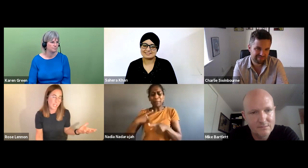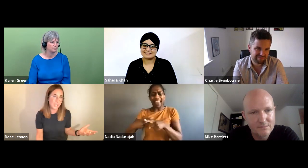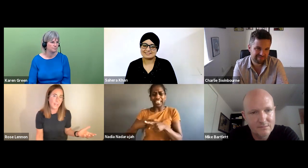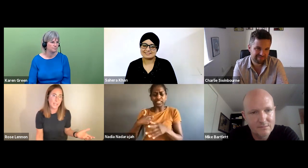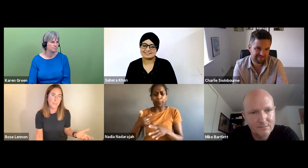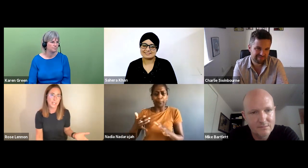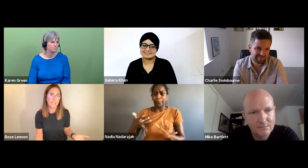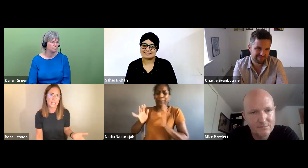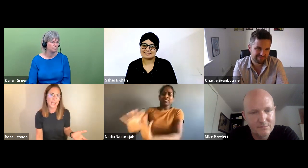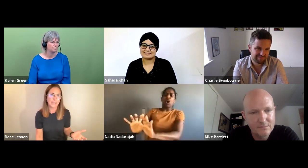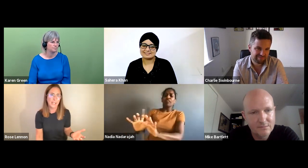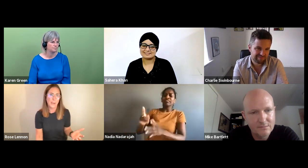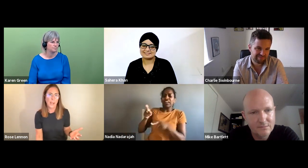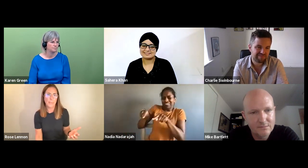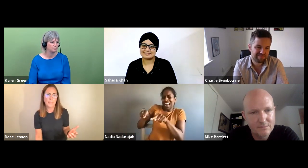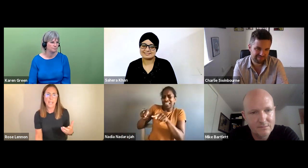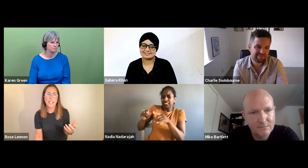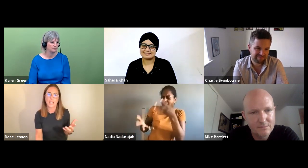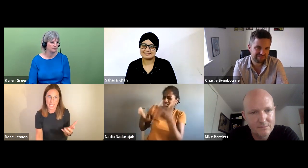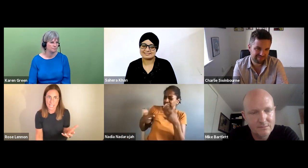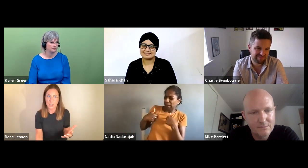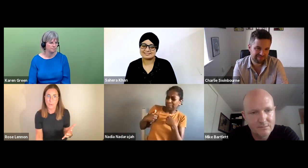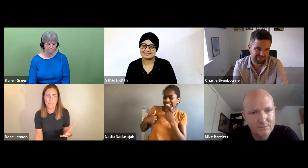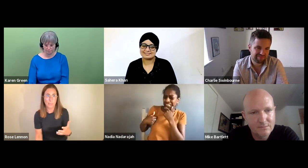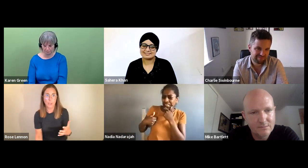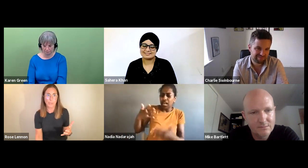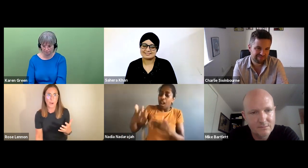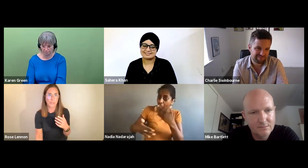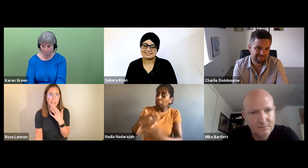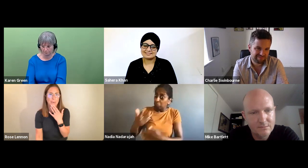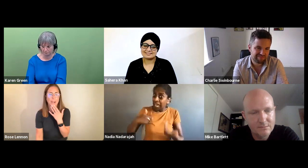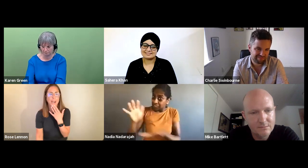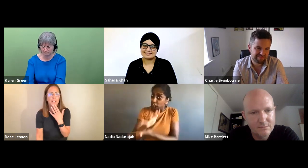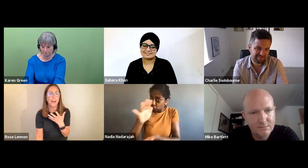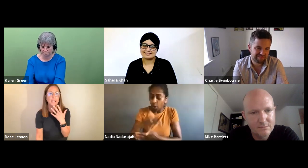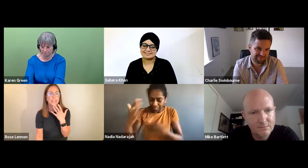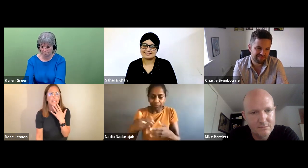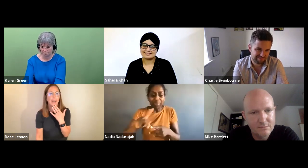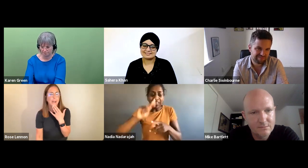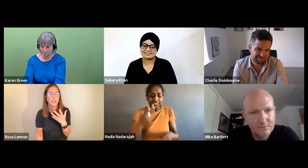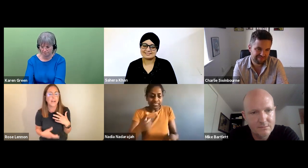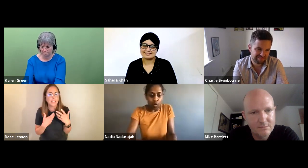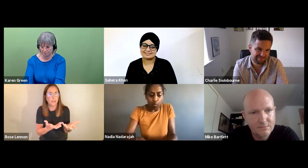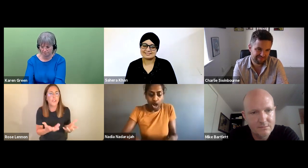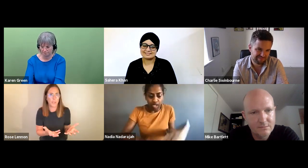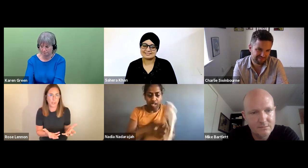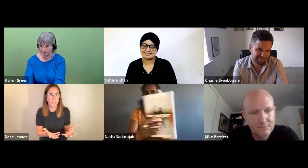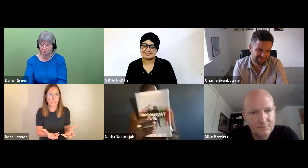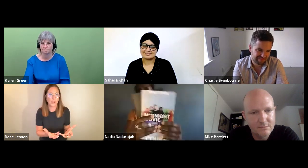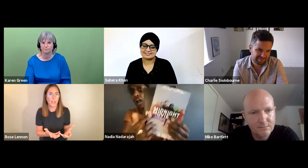research and development, and then English, like I said, had always really put me off. And I was like, well, how can I contribute? So